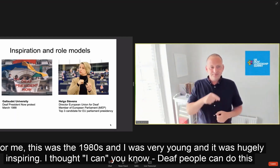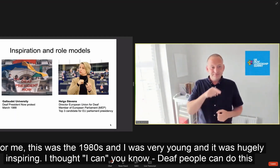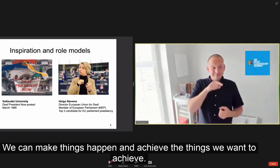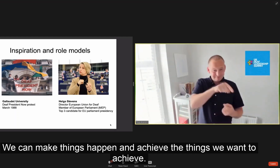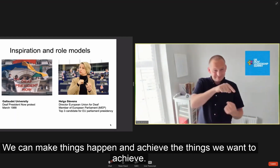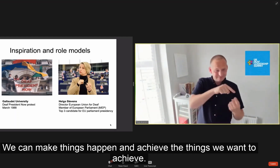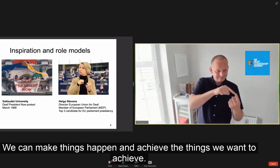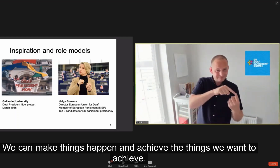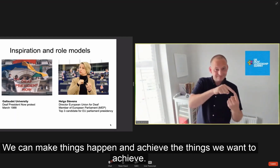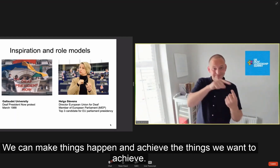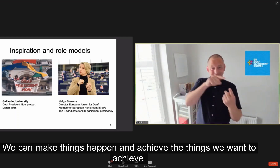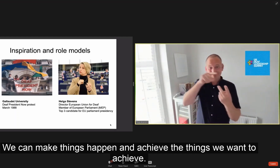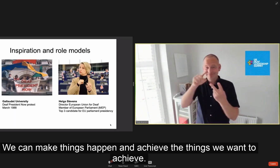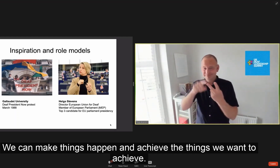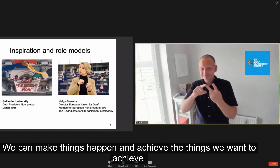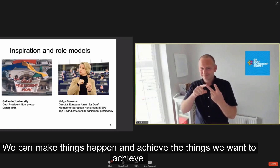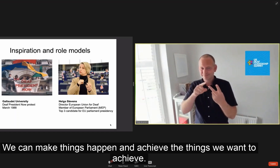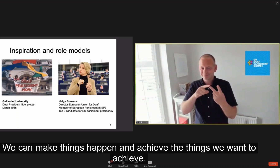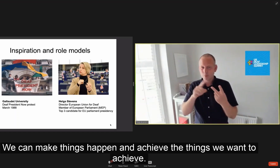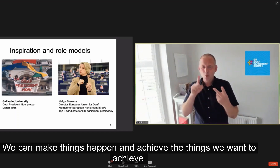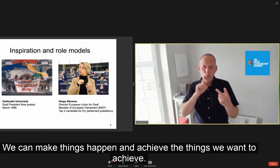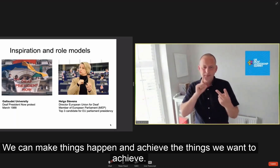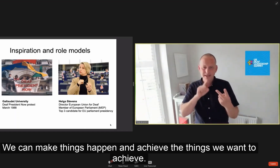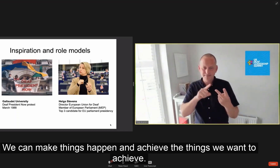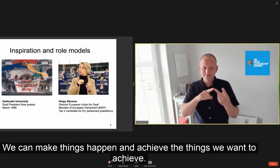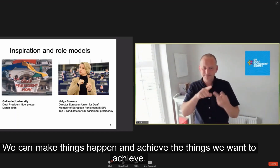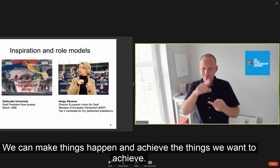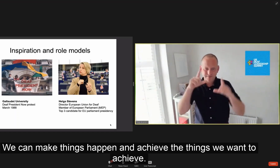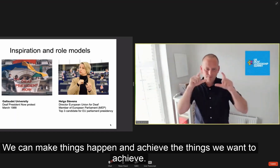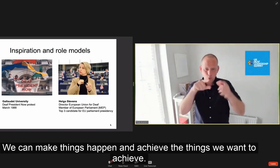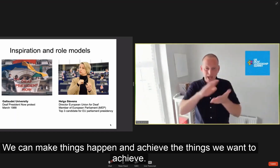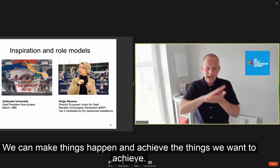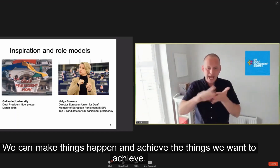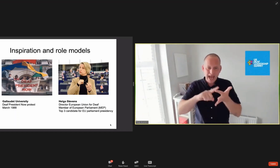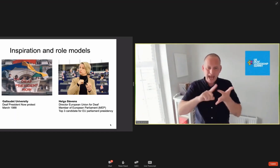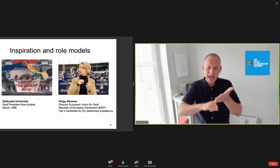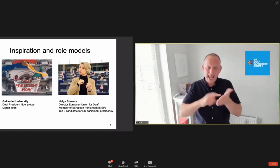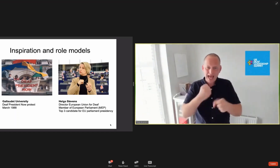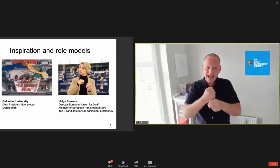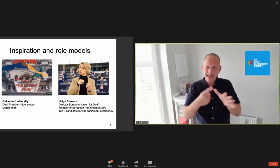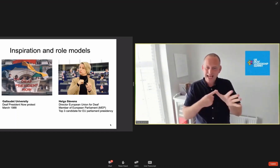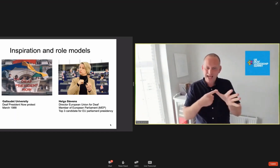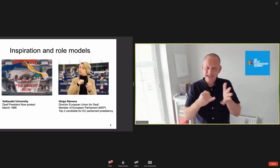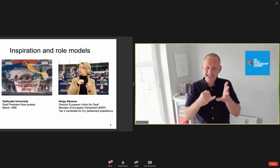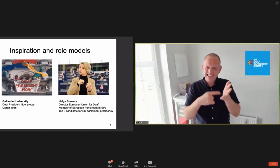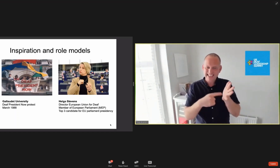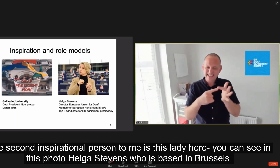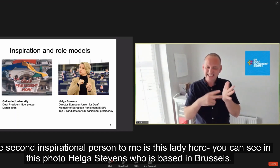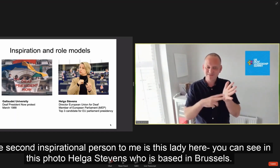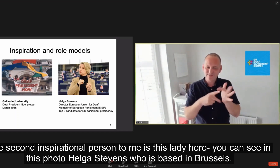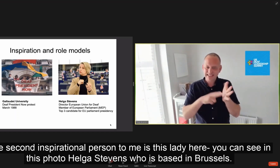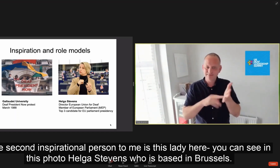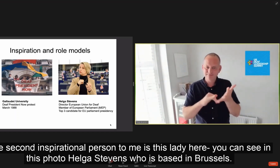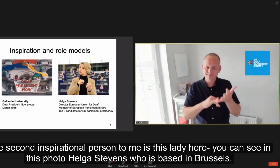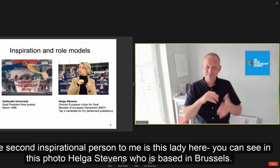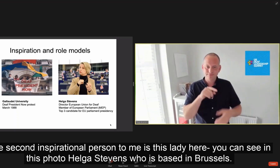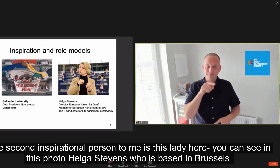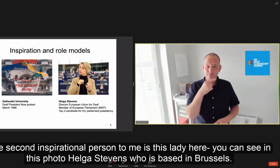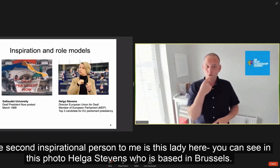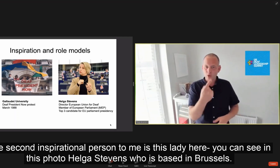make things happen and achieve the things we want to achieve. And then the second inspirational person to me is this lady here you can see in